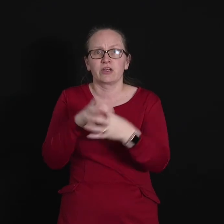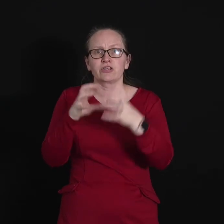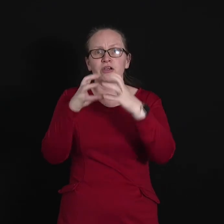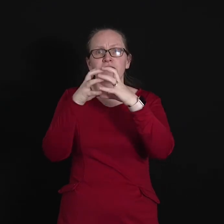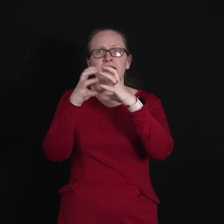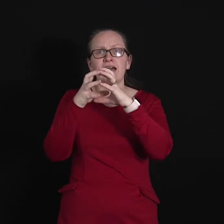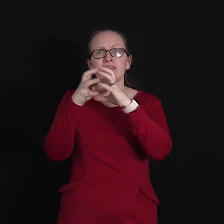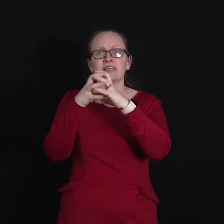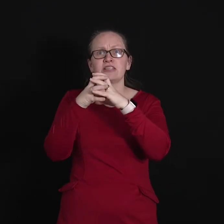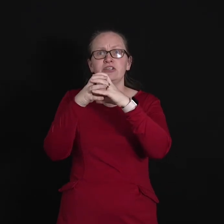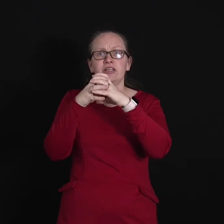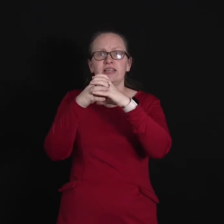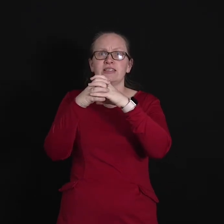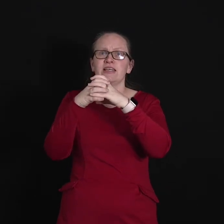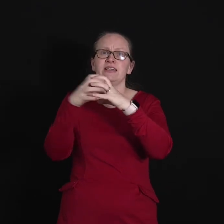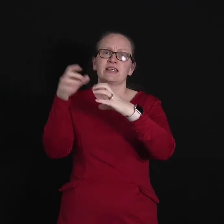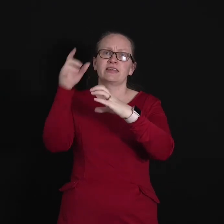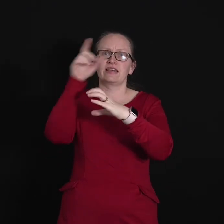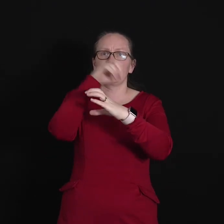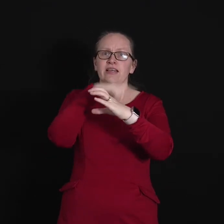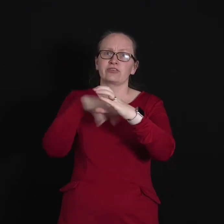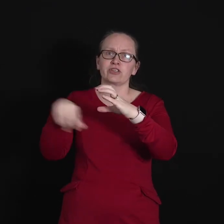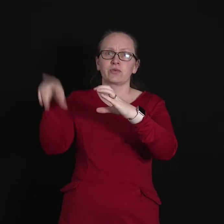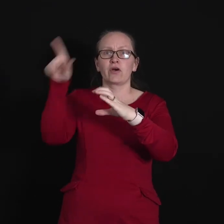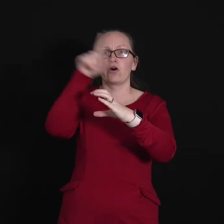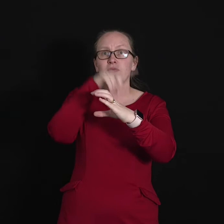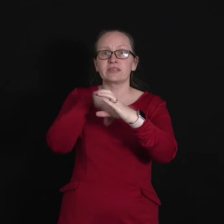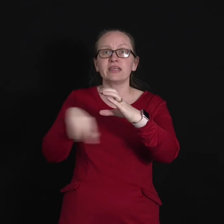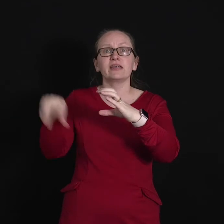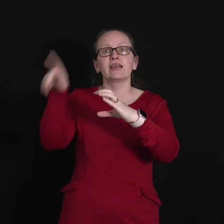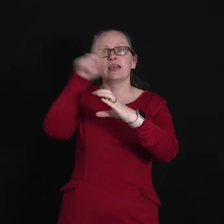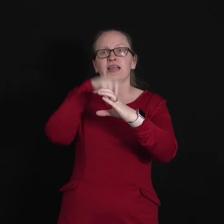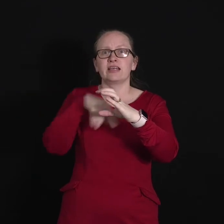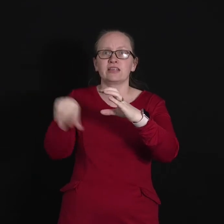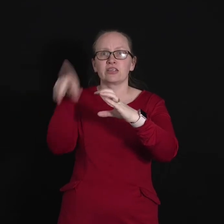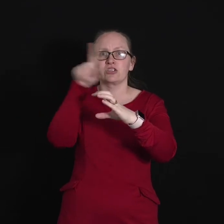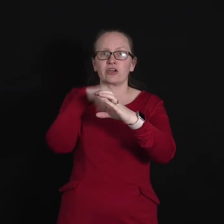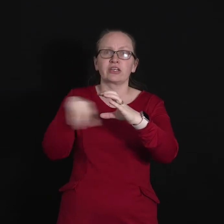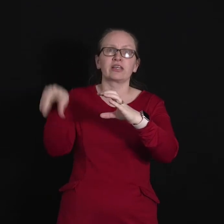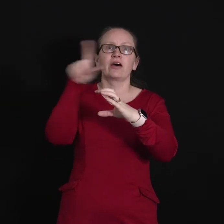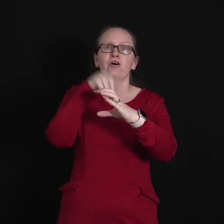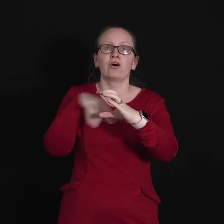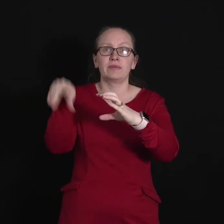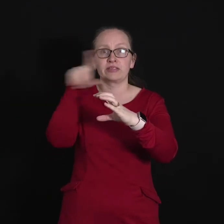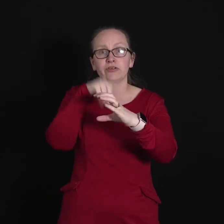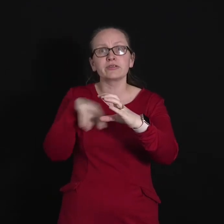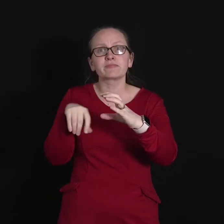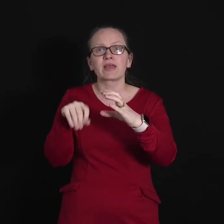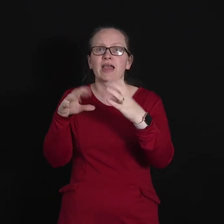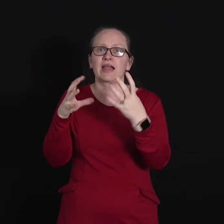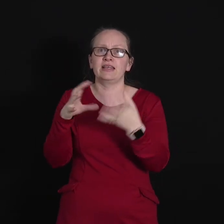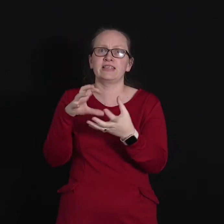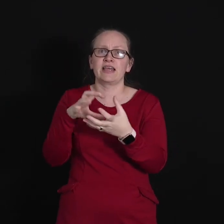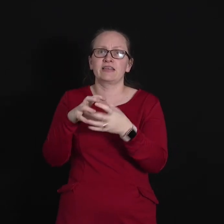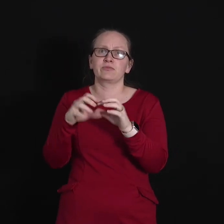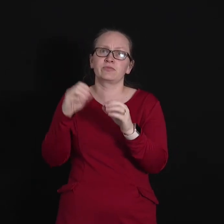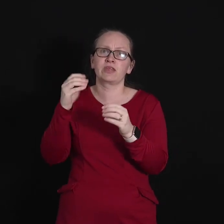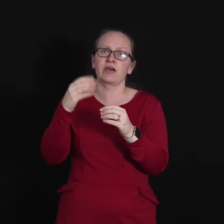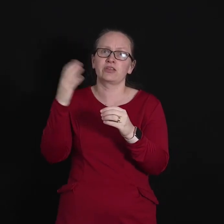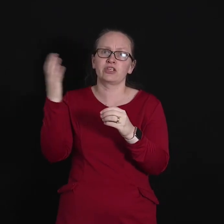So around this nucleus, he said that electrons were orbiting in circular orbitals, and he said the charge